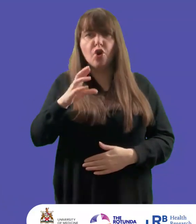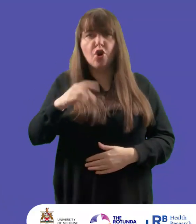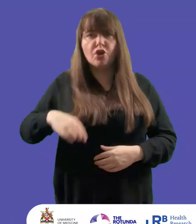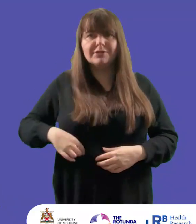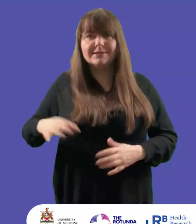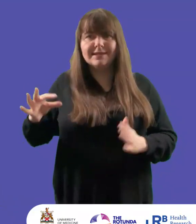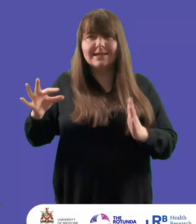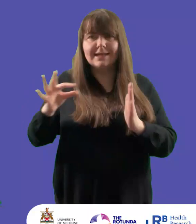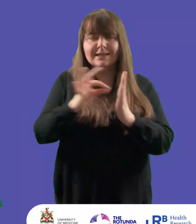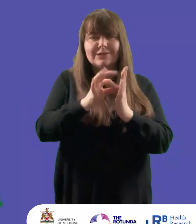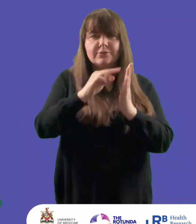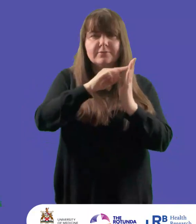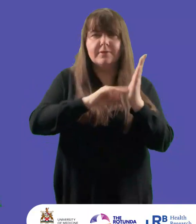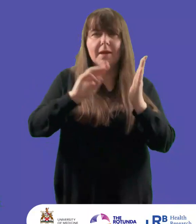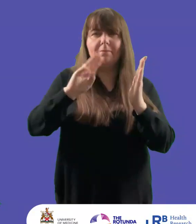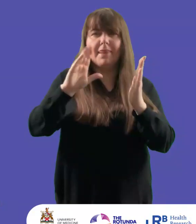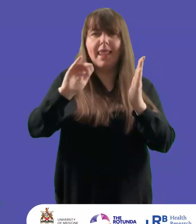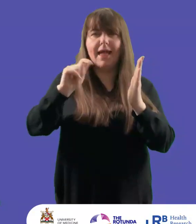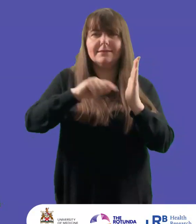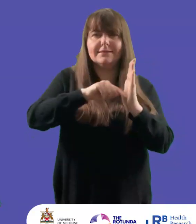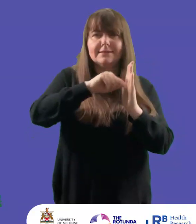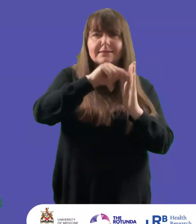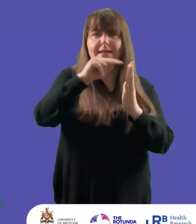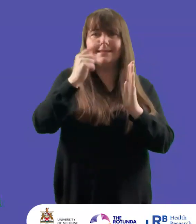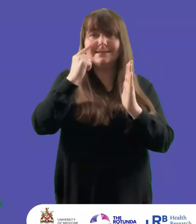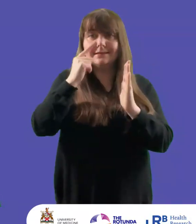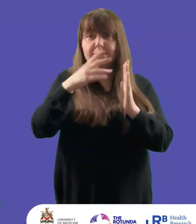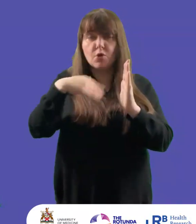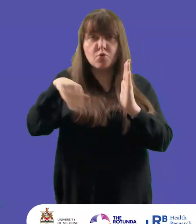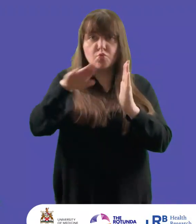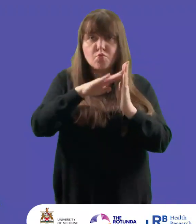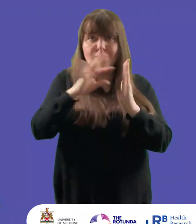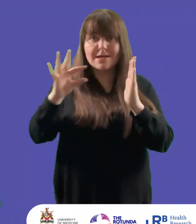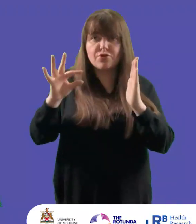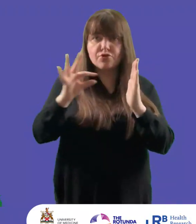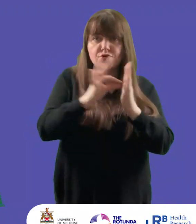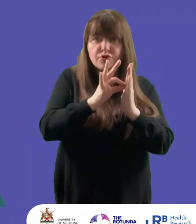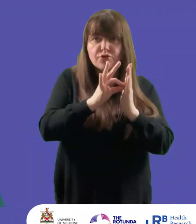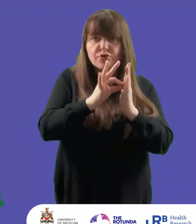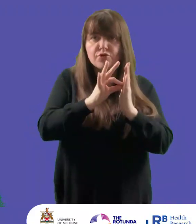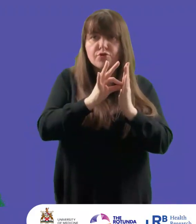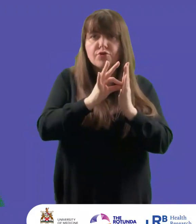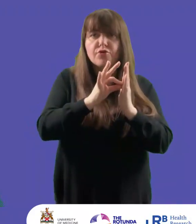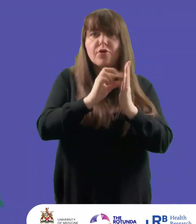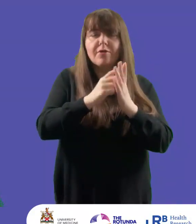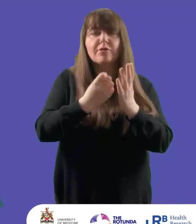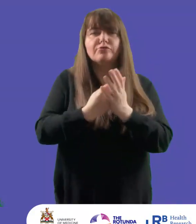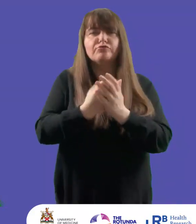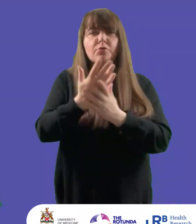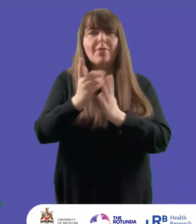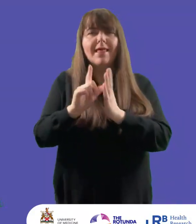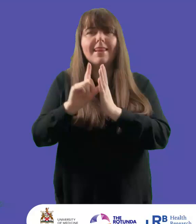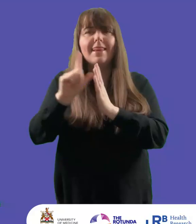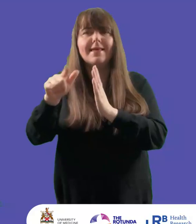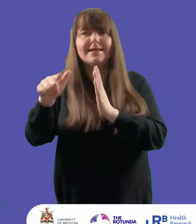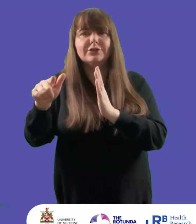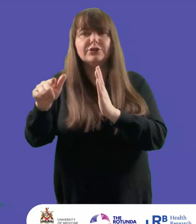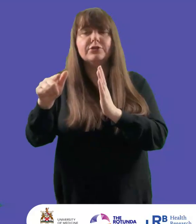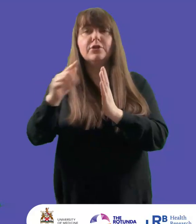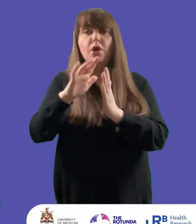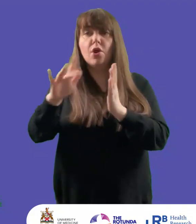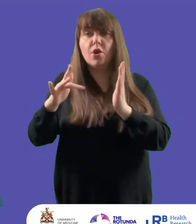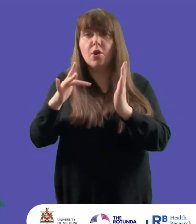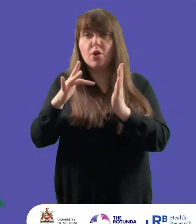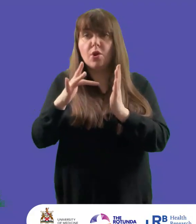cord insertion site into the placenta to see is it centrally located in the placenta, which bodes well for growth later on. If